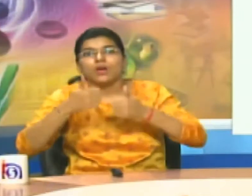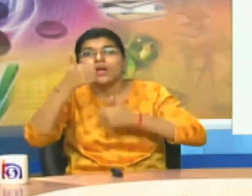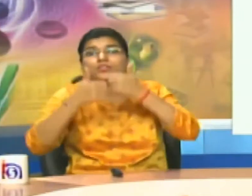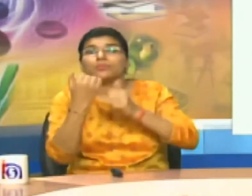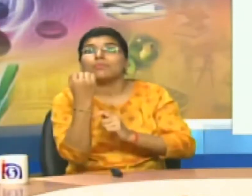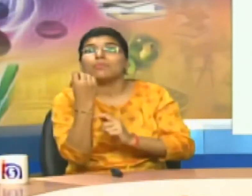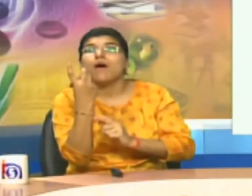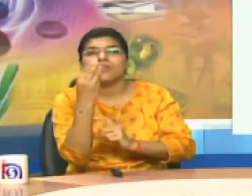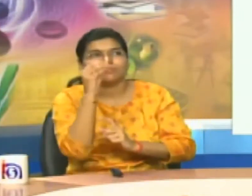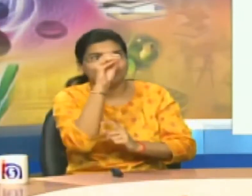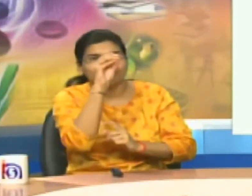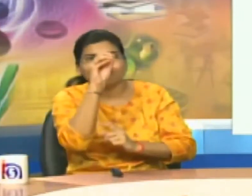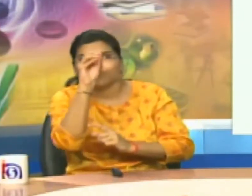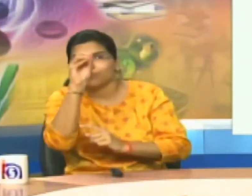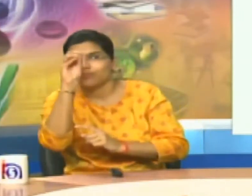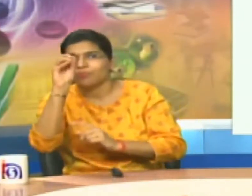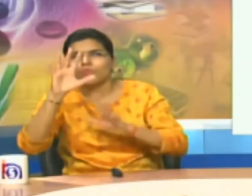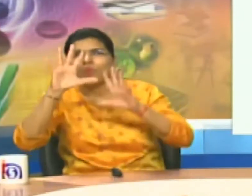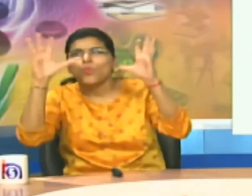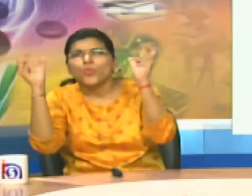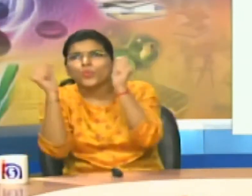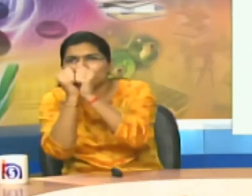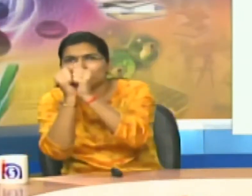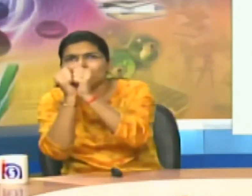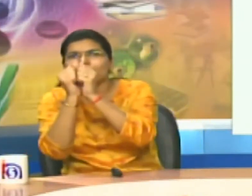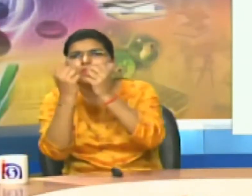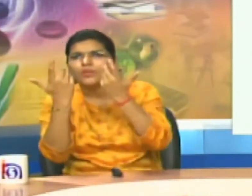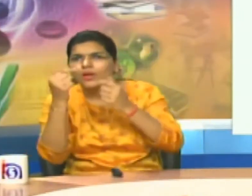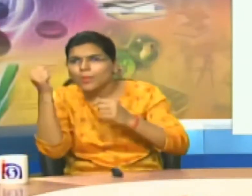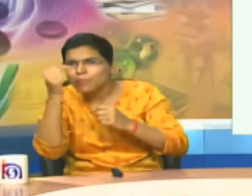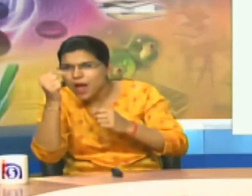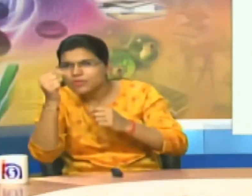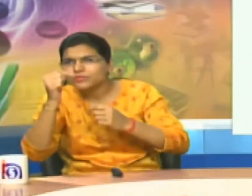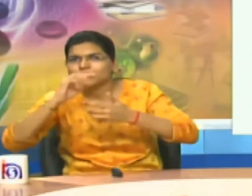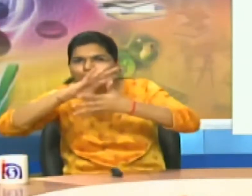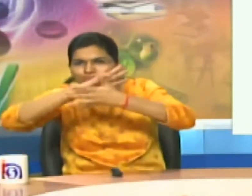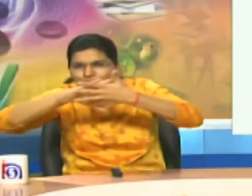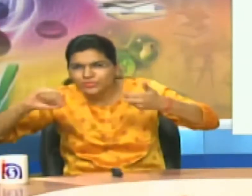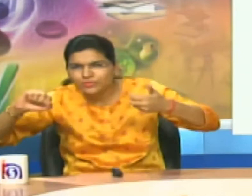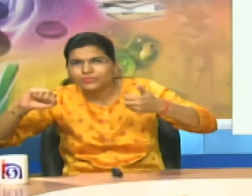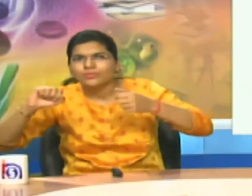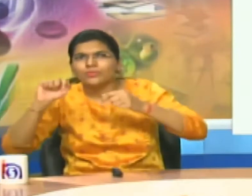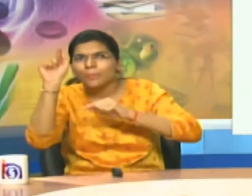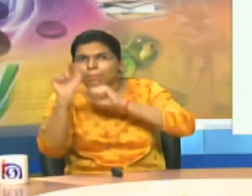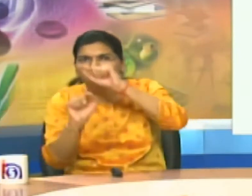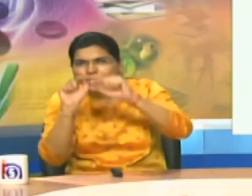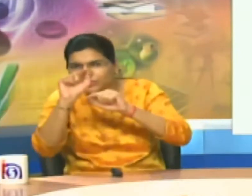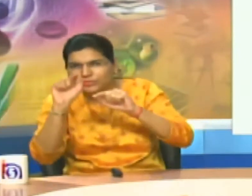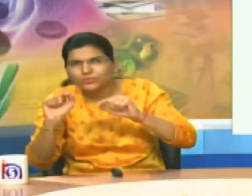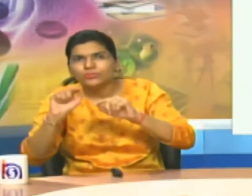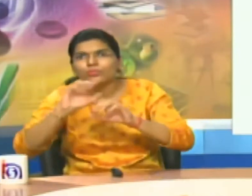different subjects. For example, mathematics, we do total, then we do